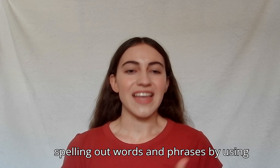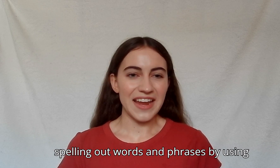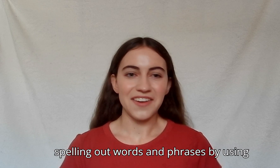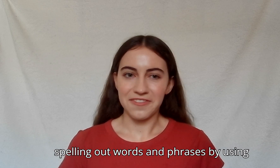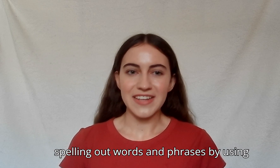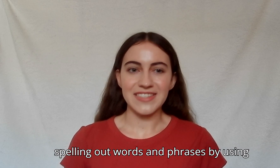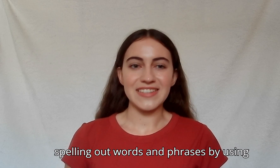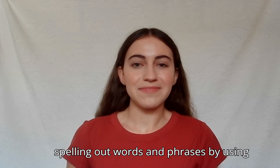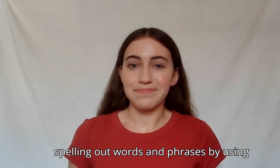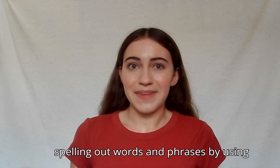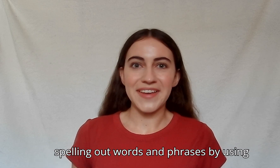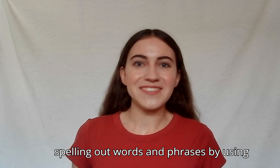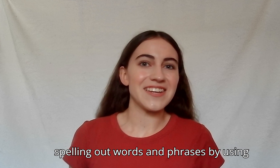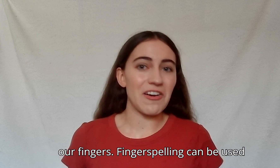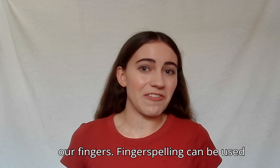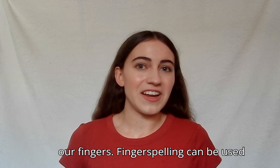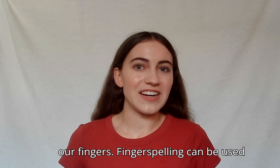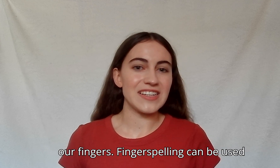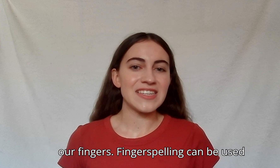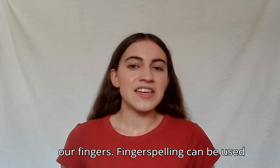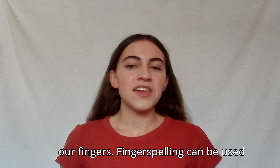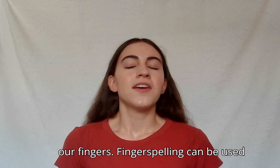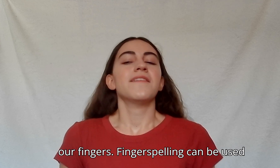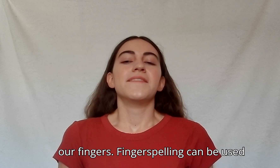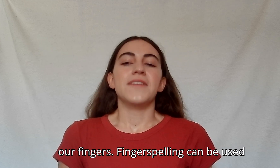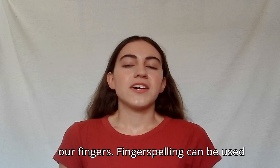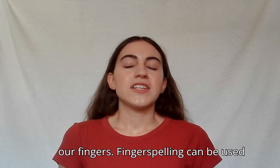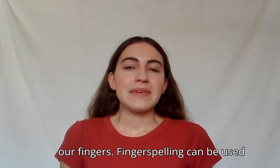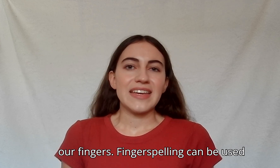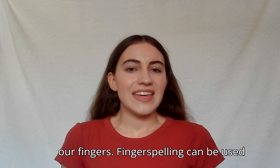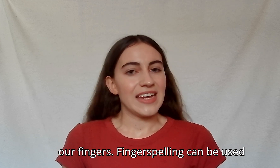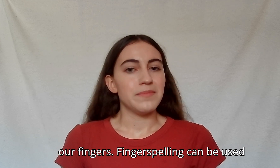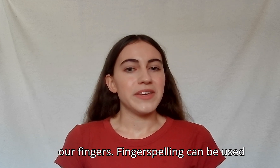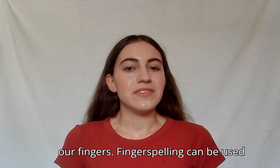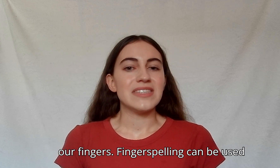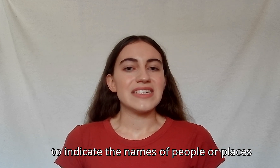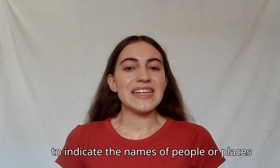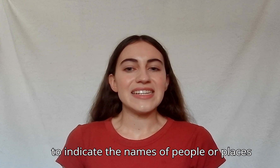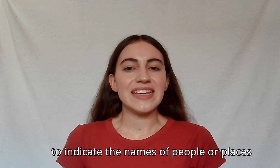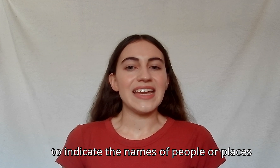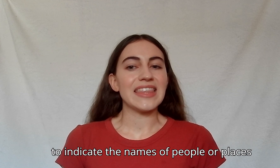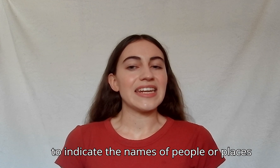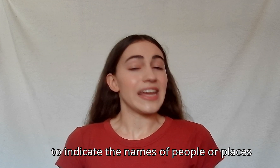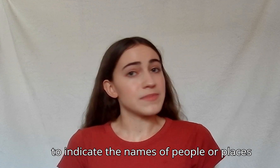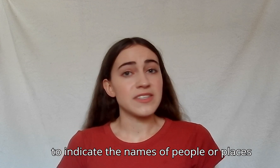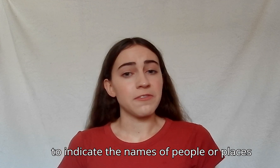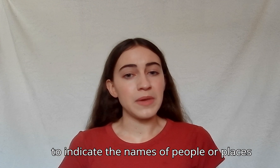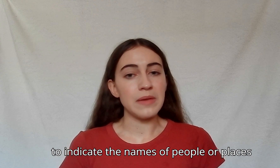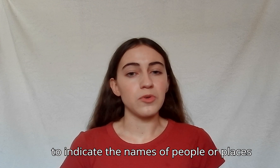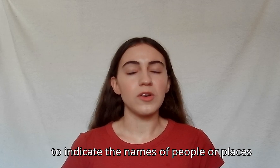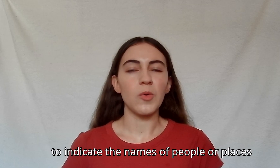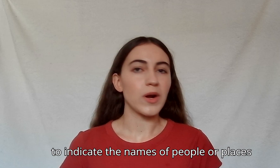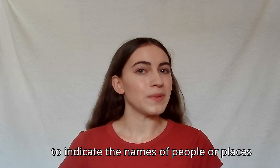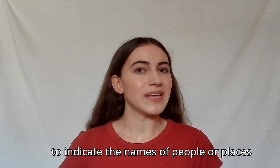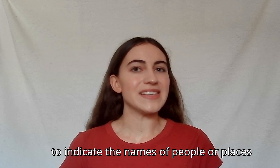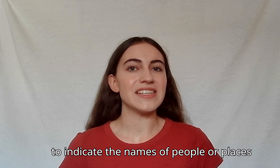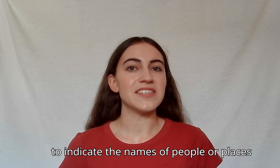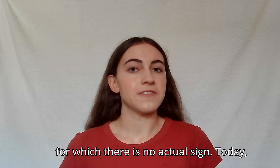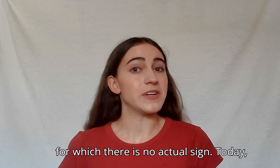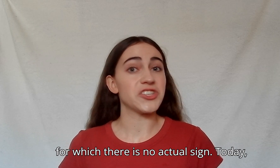and phrases by using our fingers. Fingerspelling can be used to indicate the names of people or places for which there